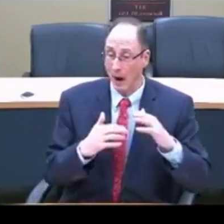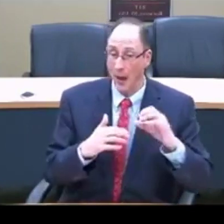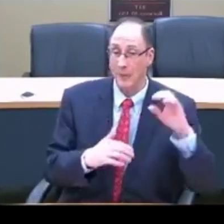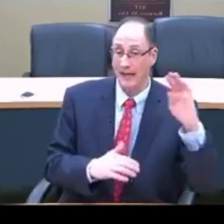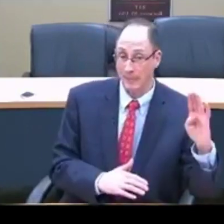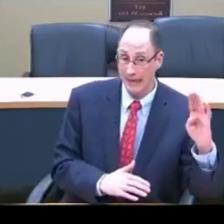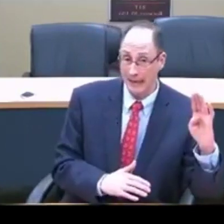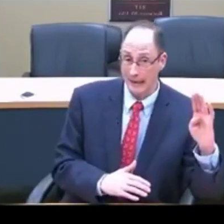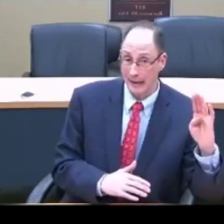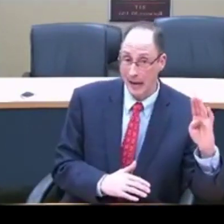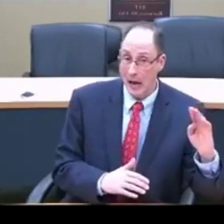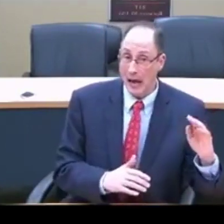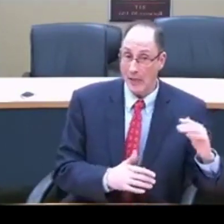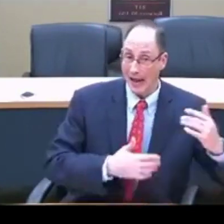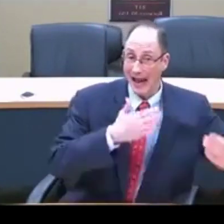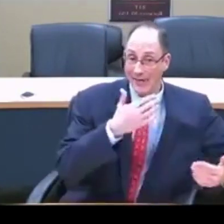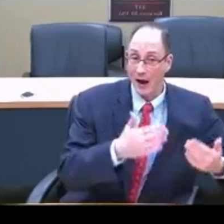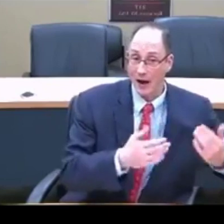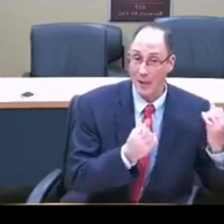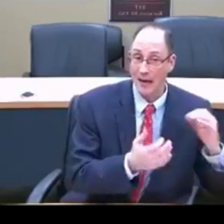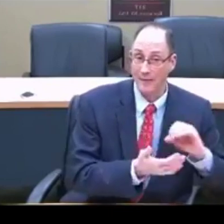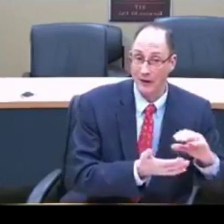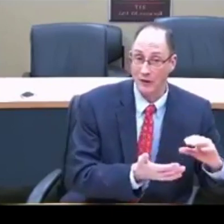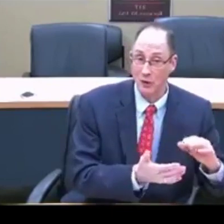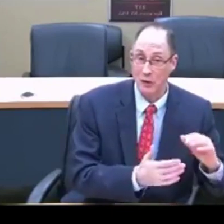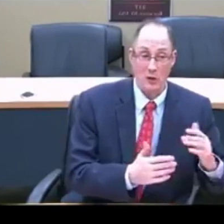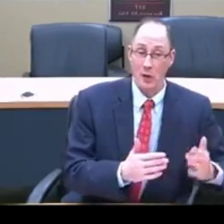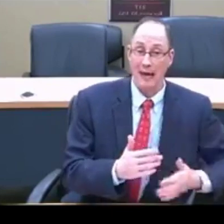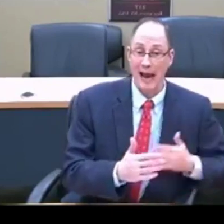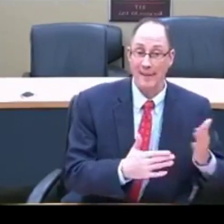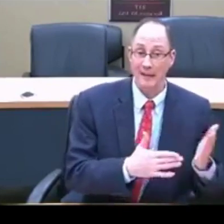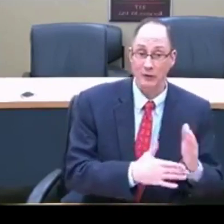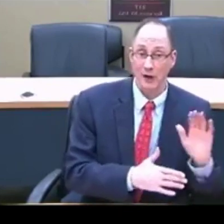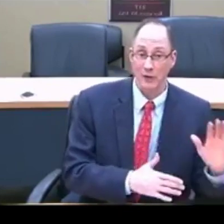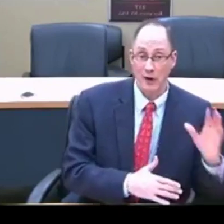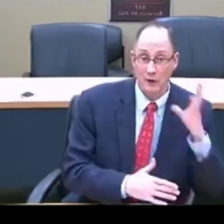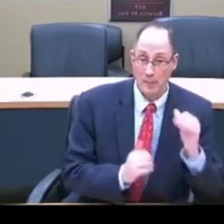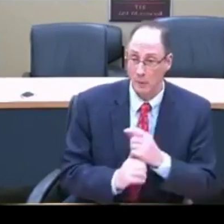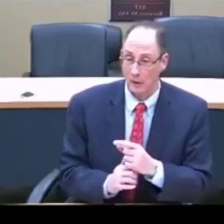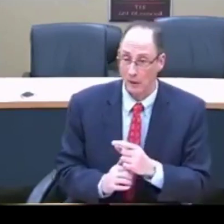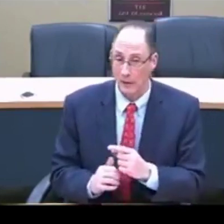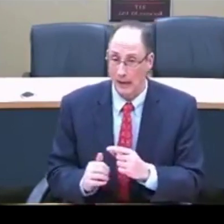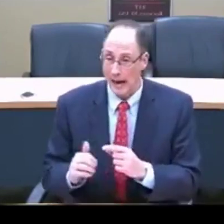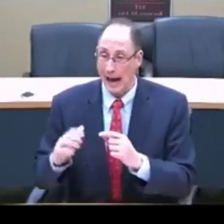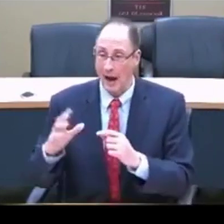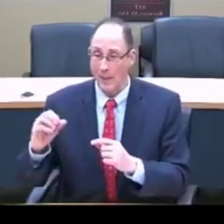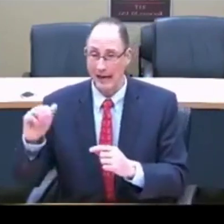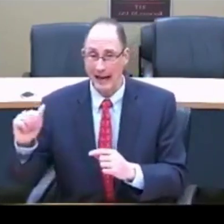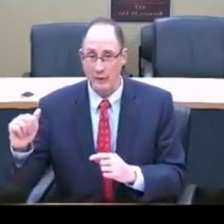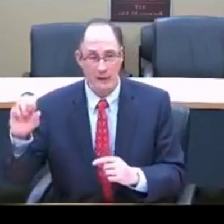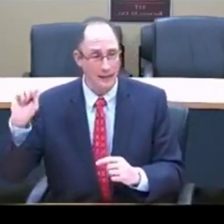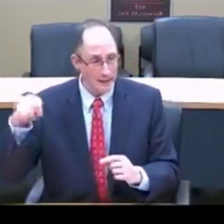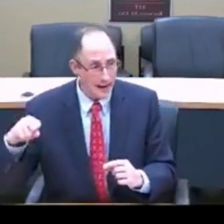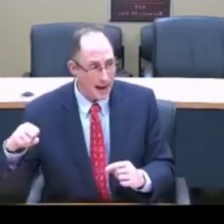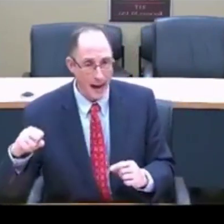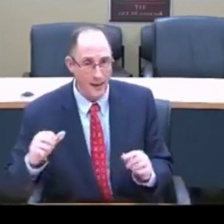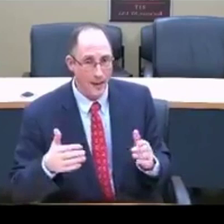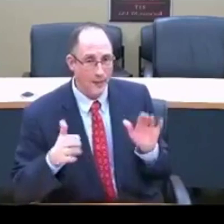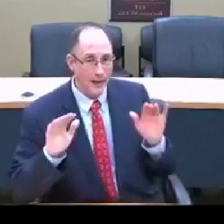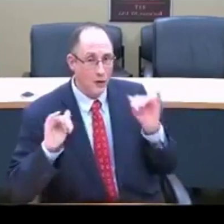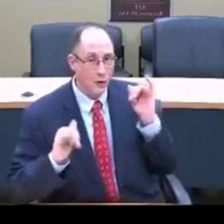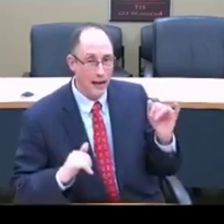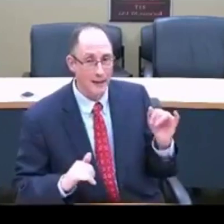company B? They have hired many of our students. They'll be happy to share their screen with you. And company A would say, yeah,